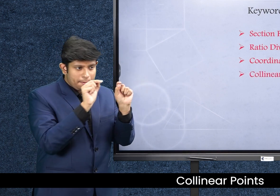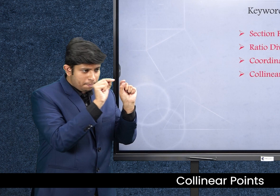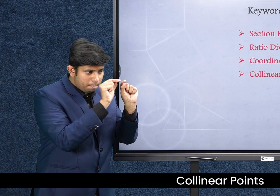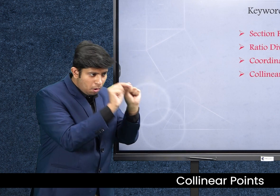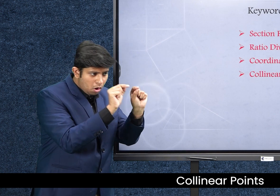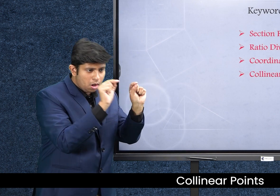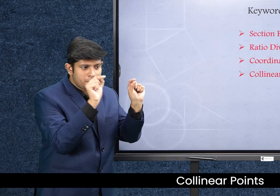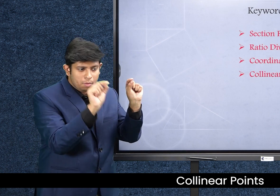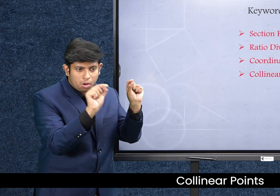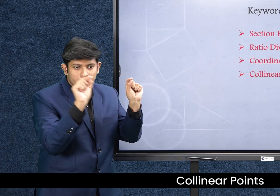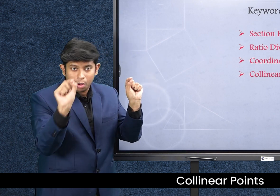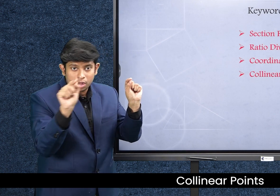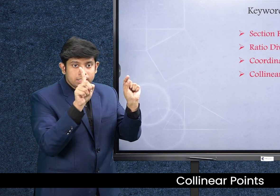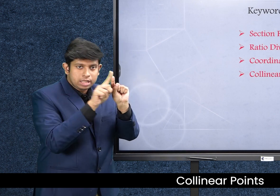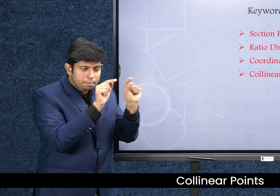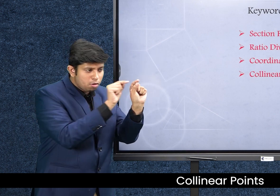collinear points,